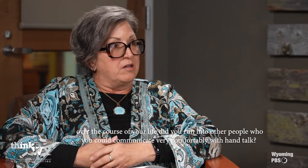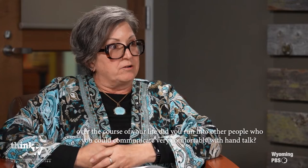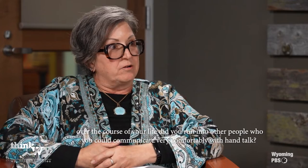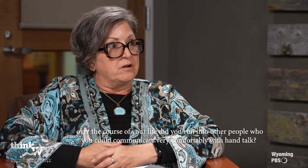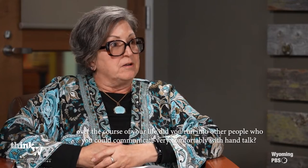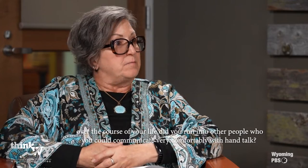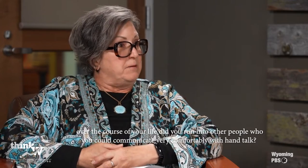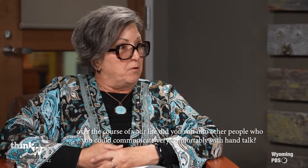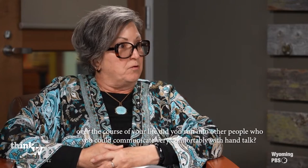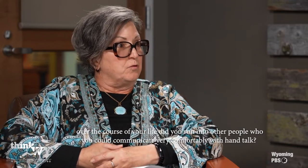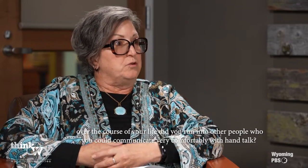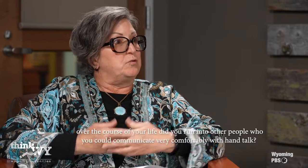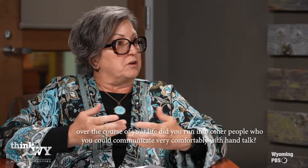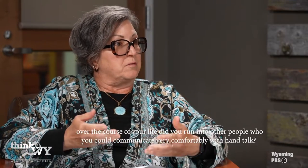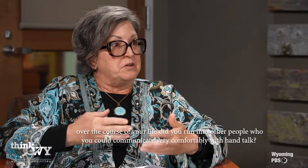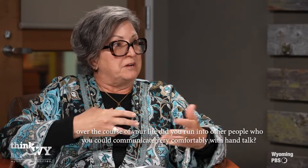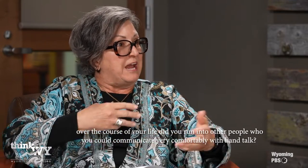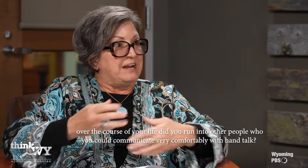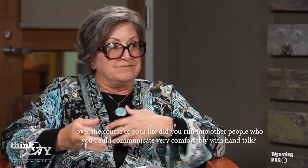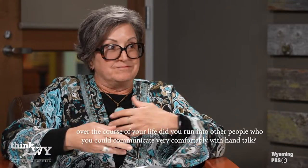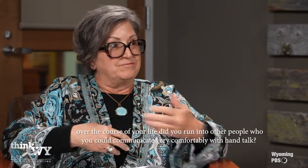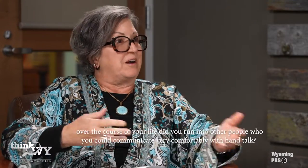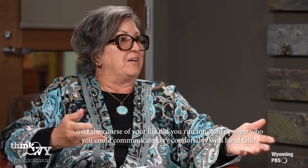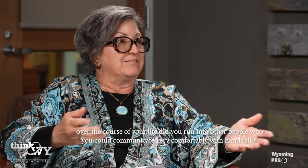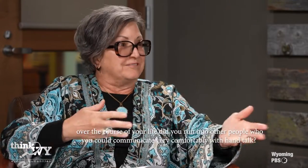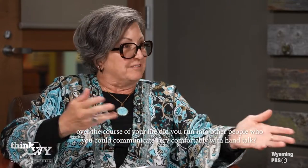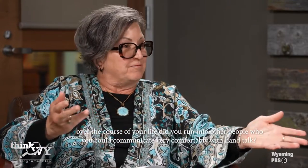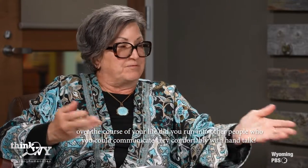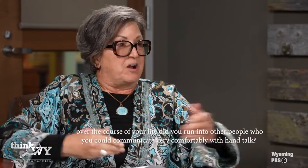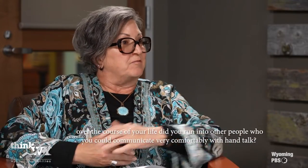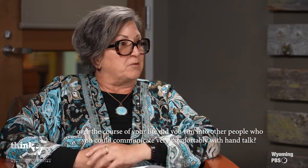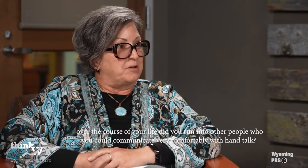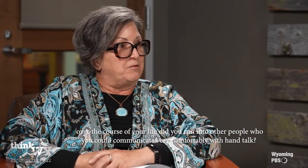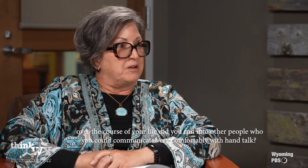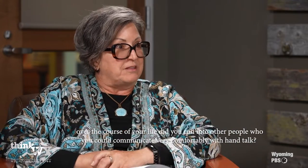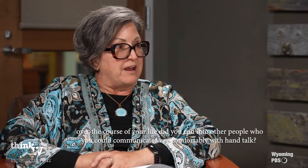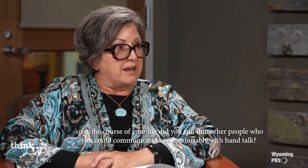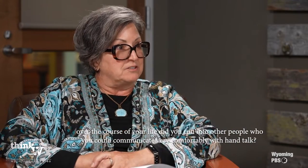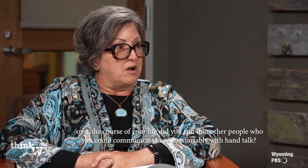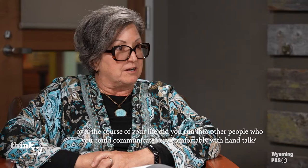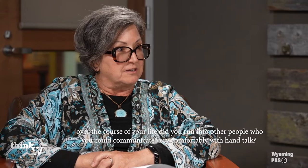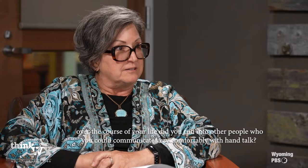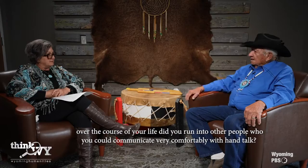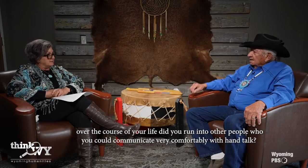other people who you could communicate very comfortably with hand talk?